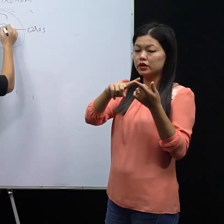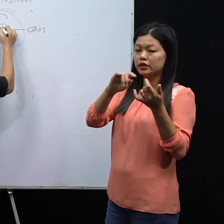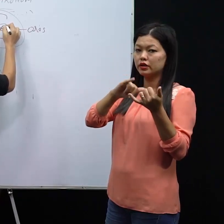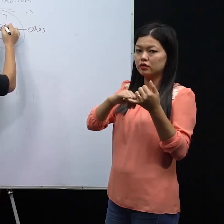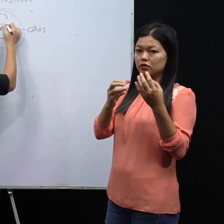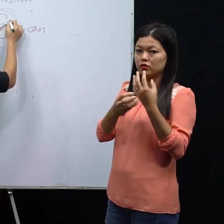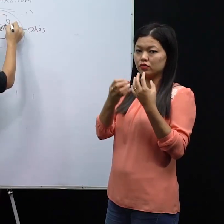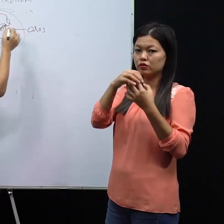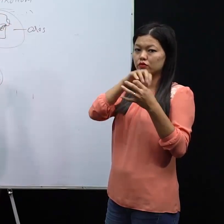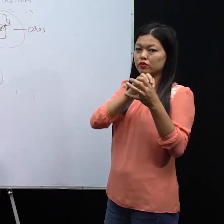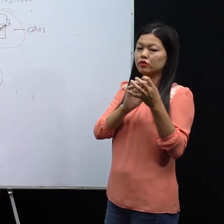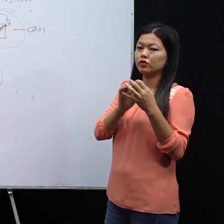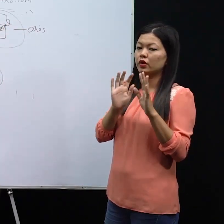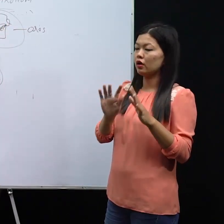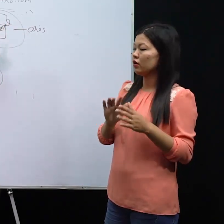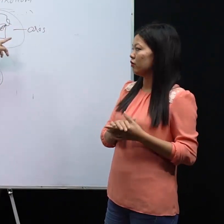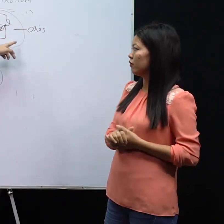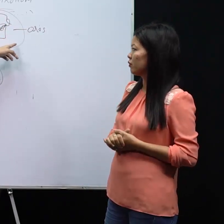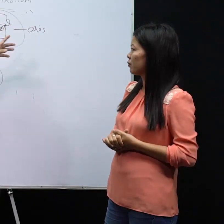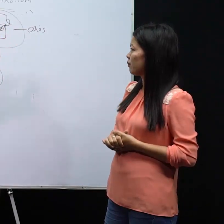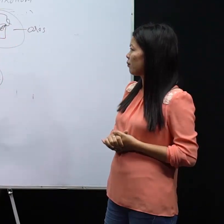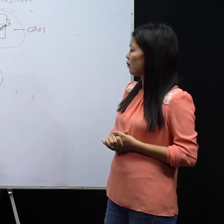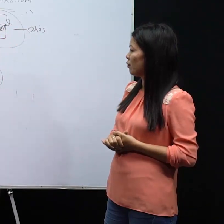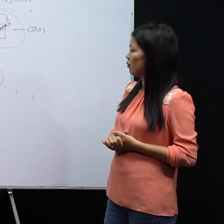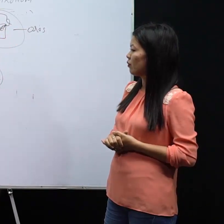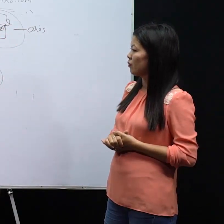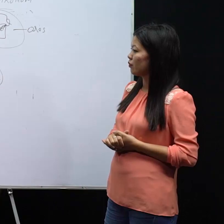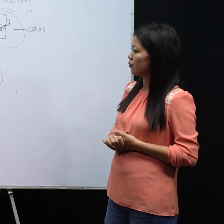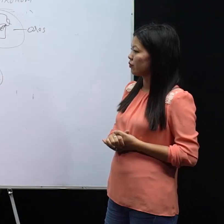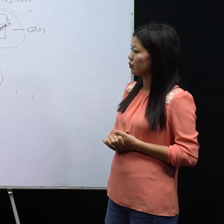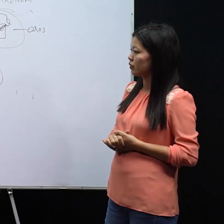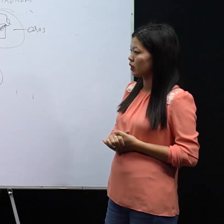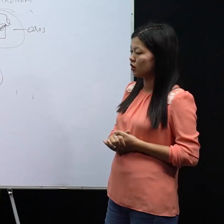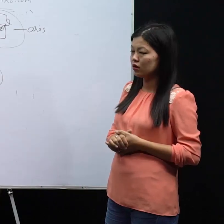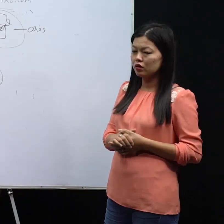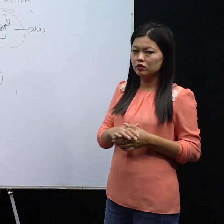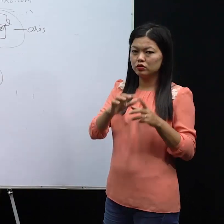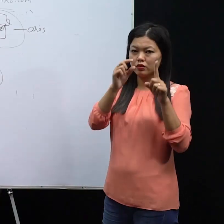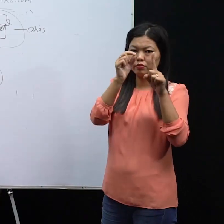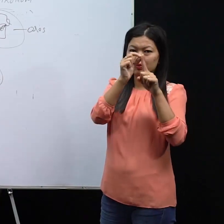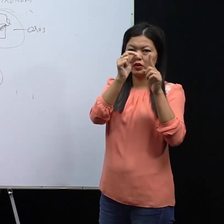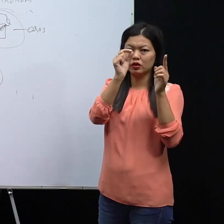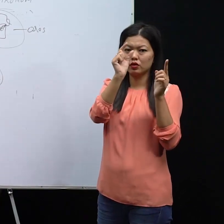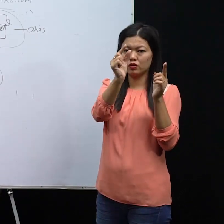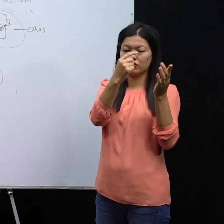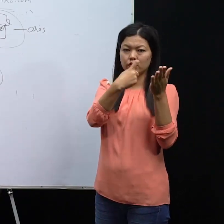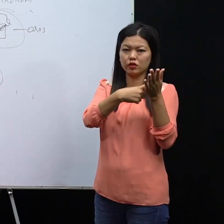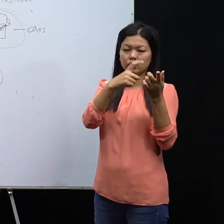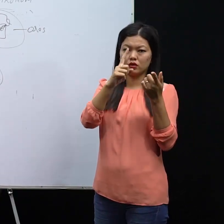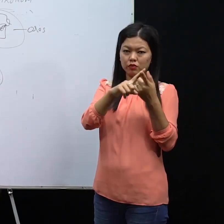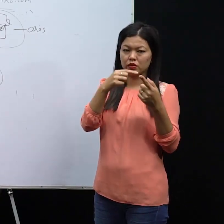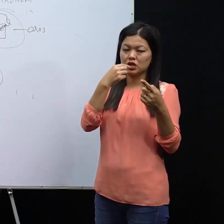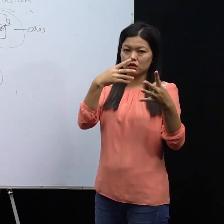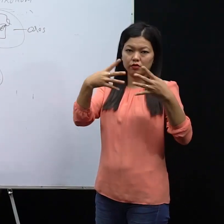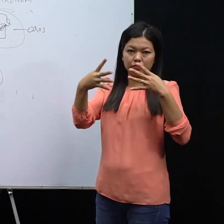So suppose this is a metal, then ores will be present. So we don't get metal just like that, clear? We don't get the